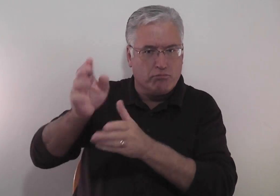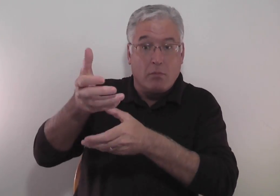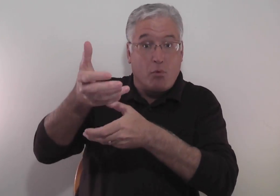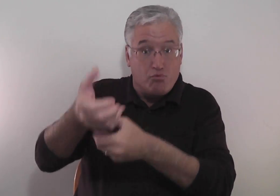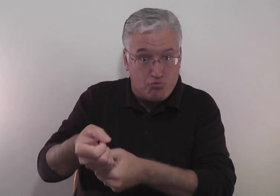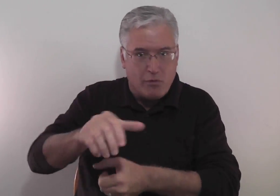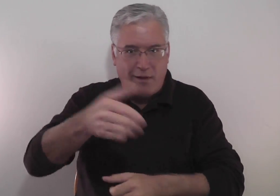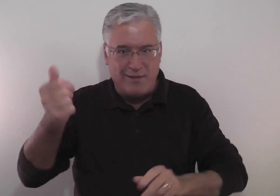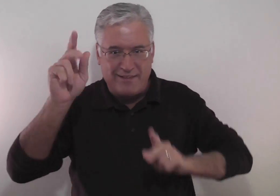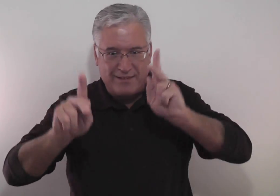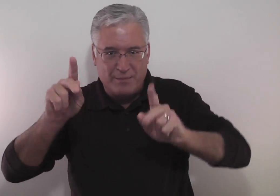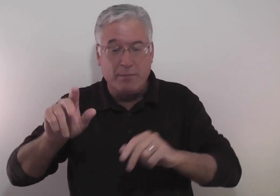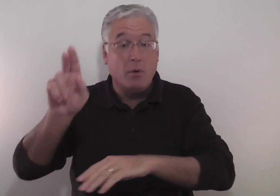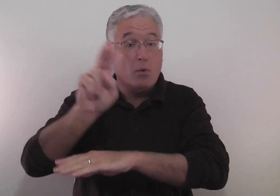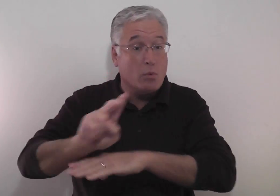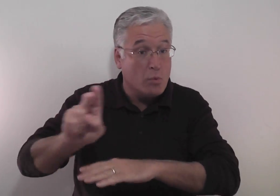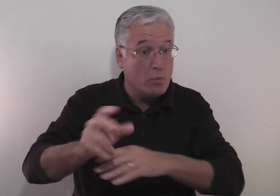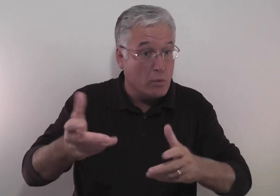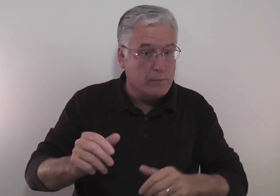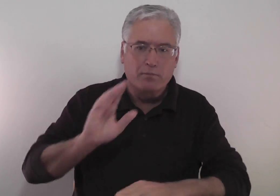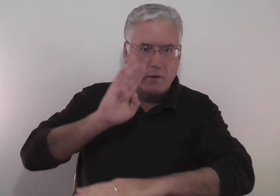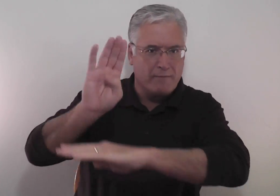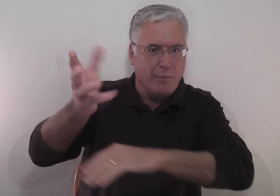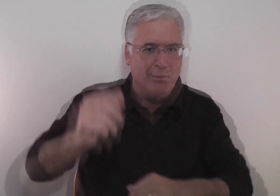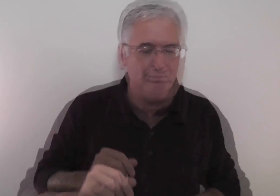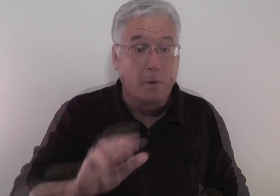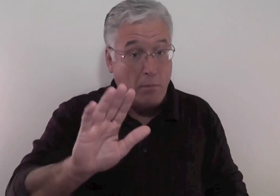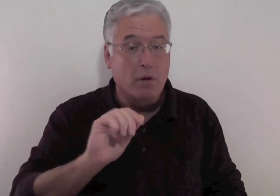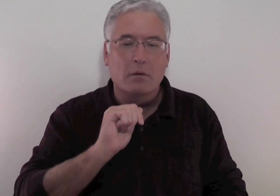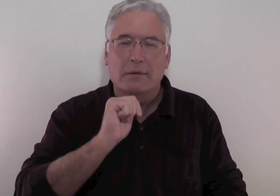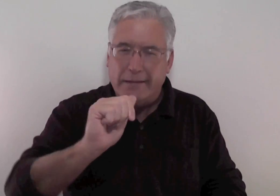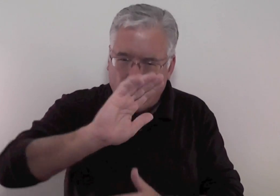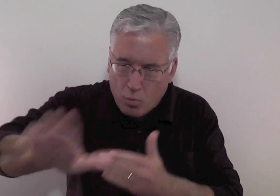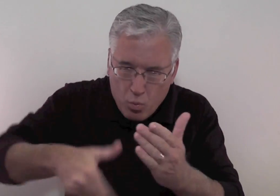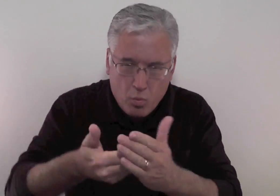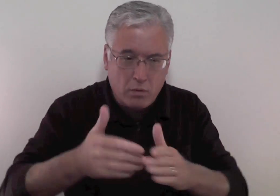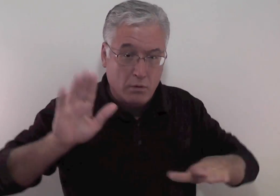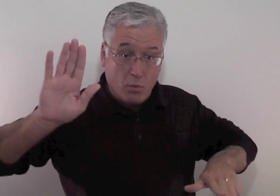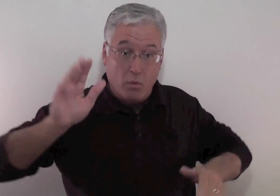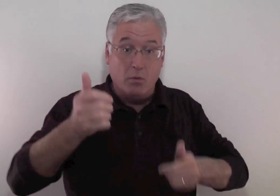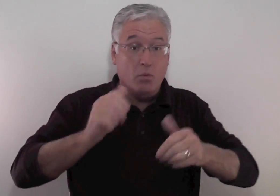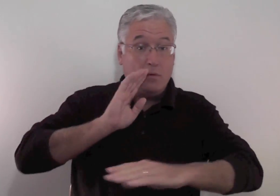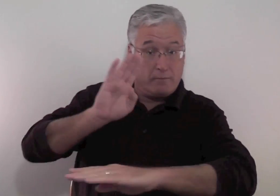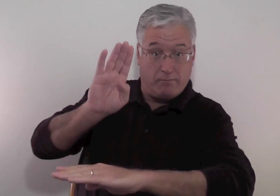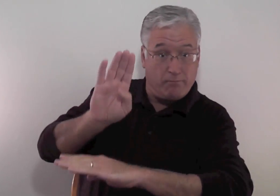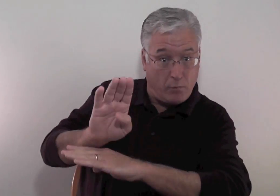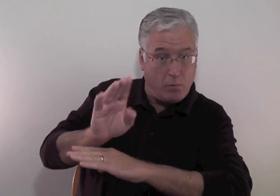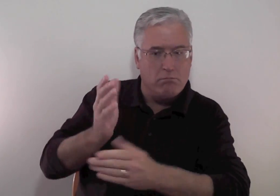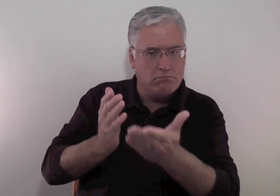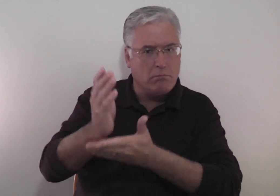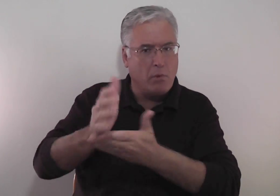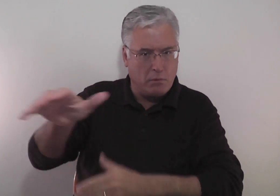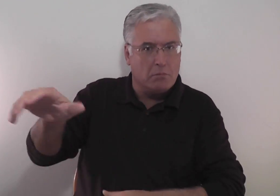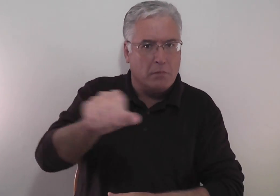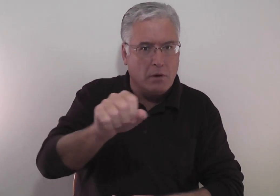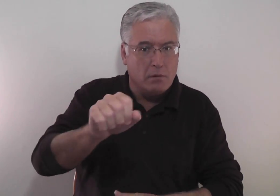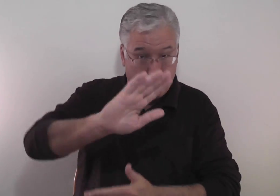to develop trust in other people. So that's why God allows us to have oaths. Whenever we make a promise,